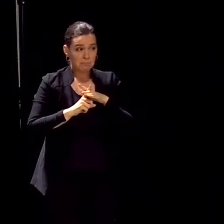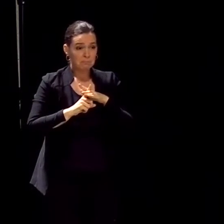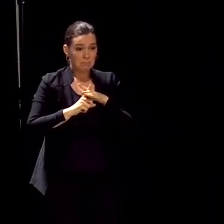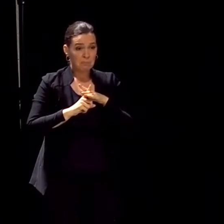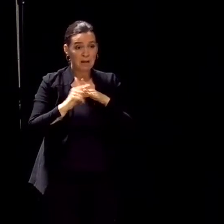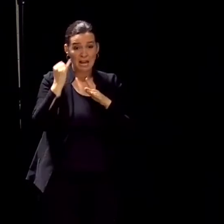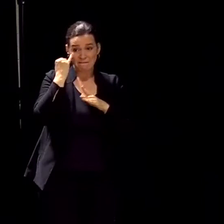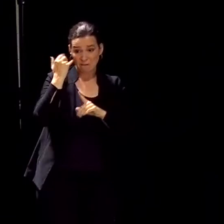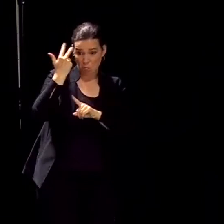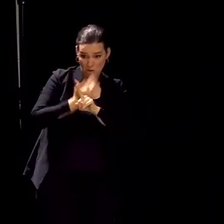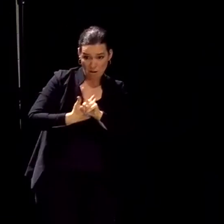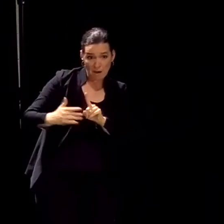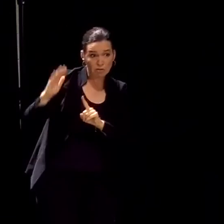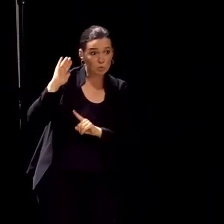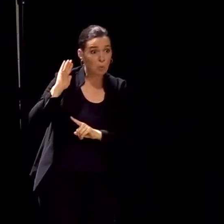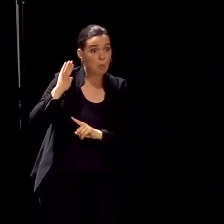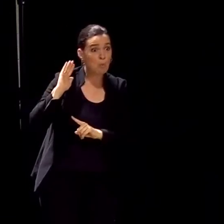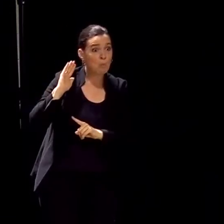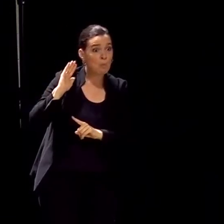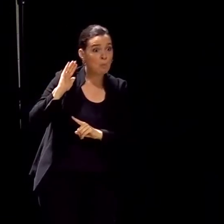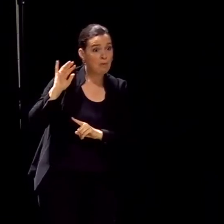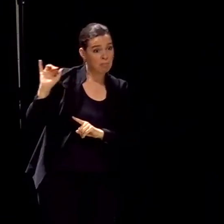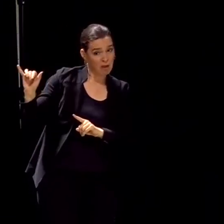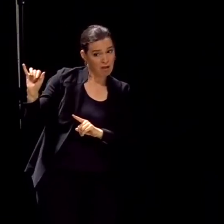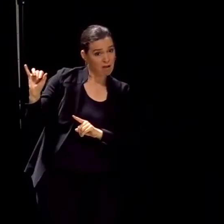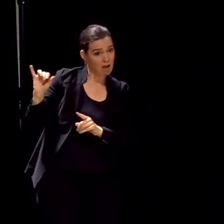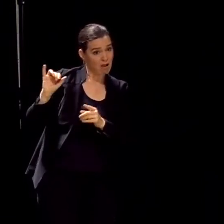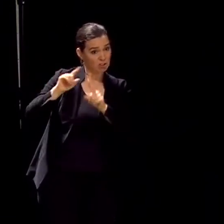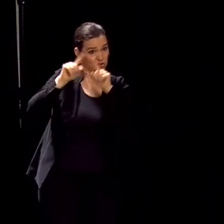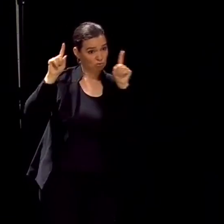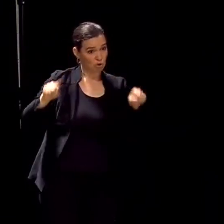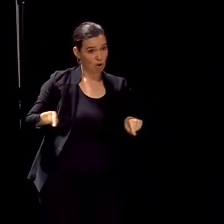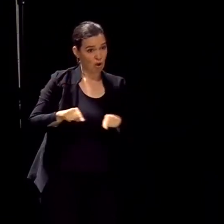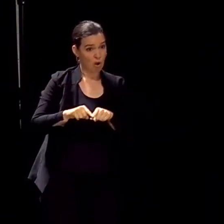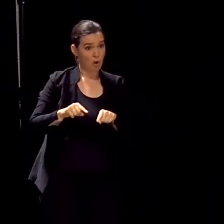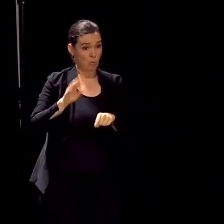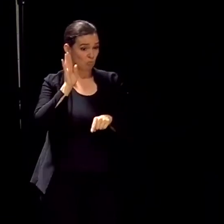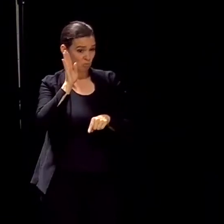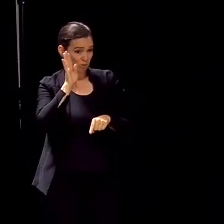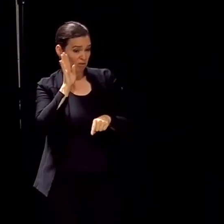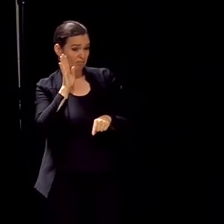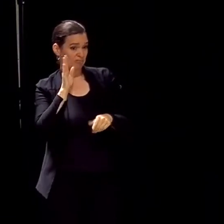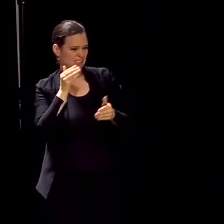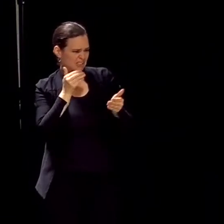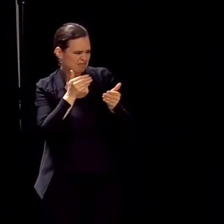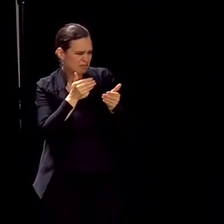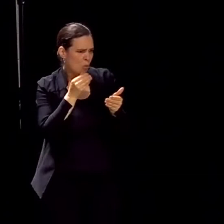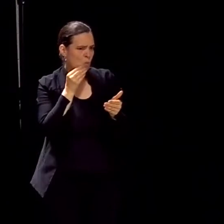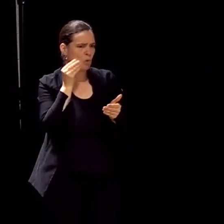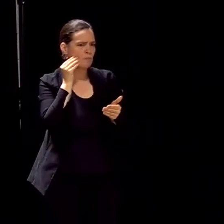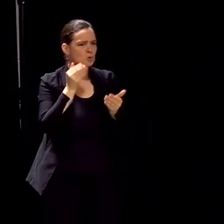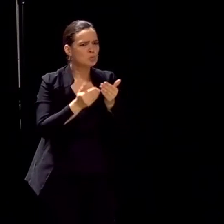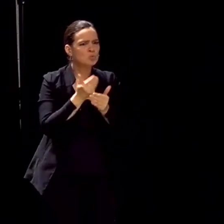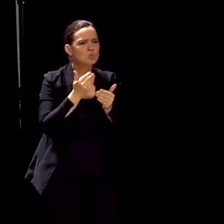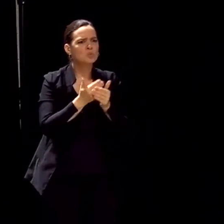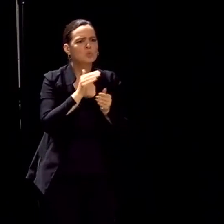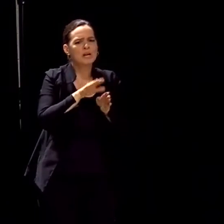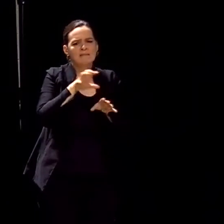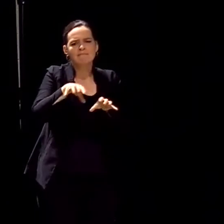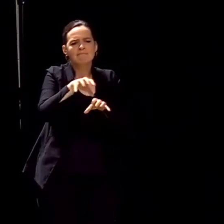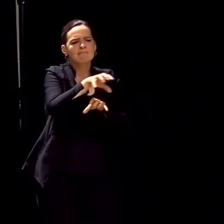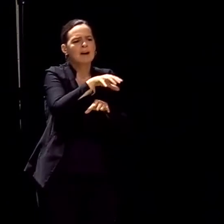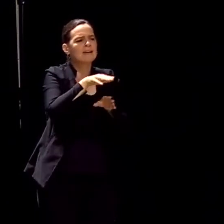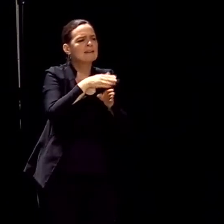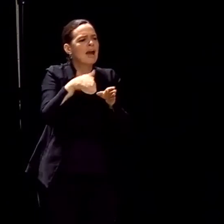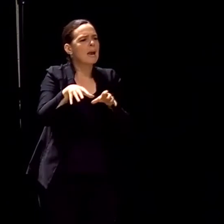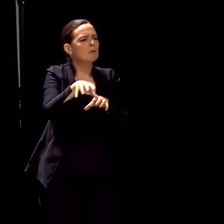around nursing homes. Is that still the case, or are we seeing neighborhoods? More neighborhoods now. We've